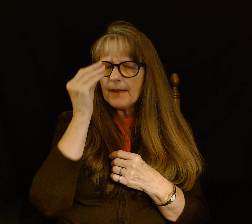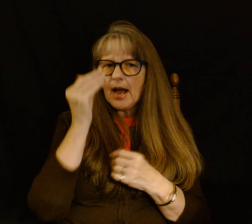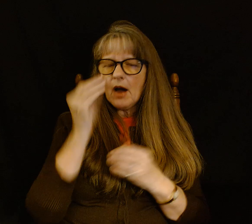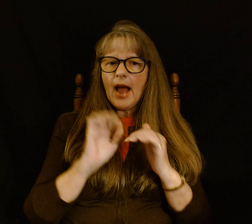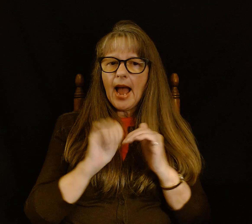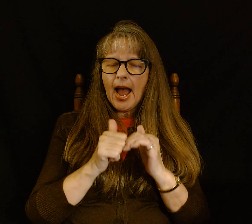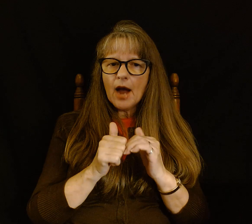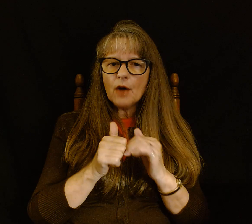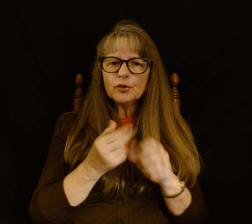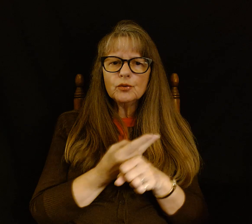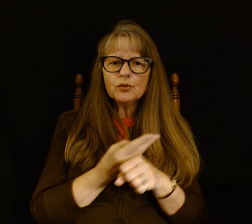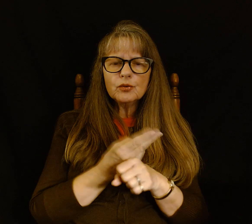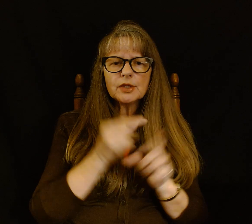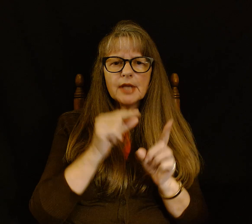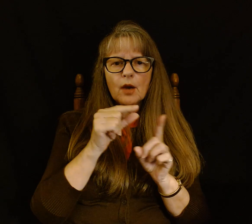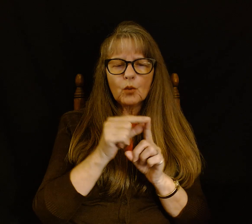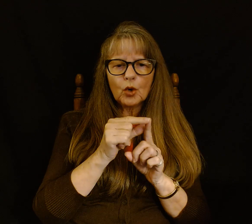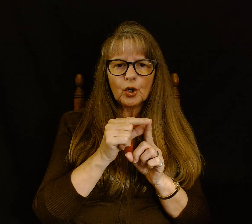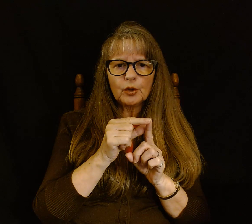about how you use that word